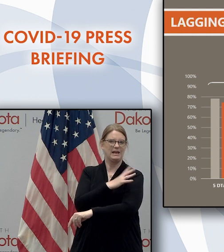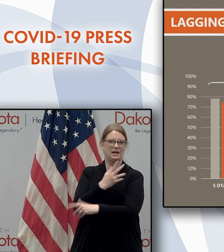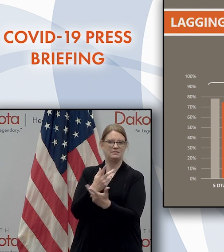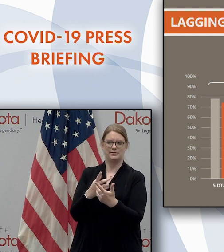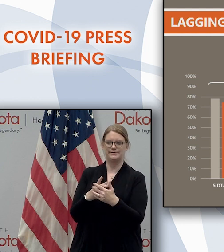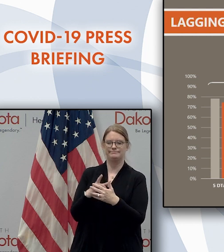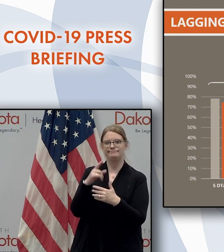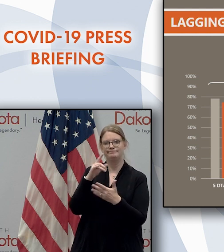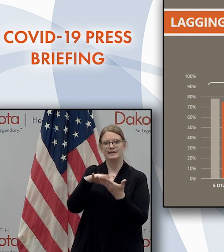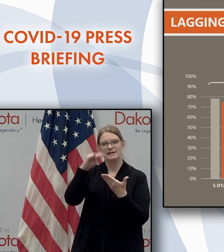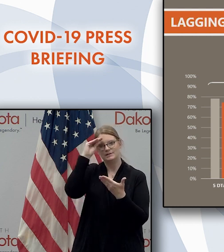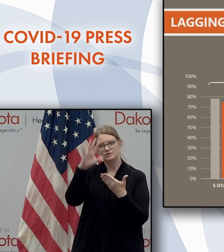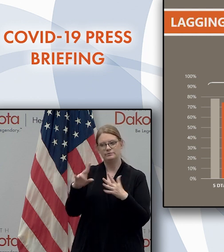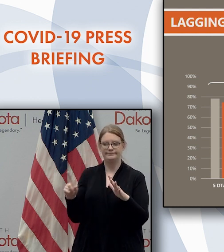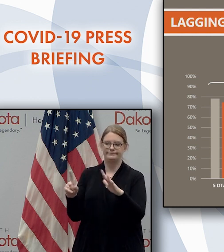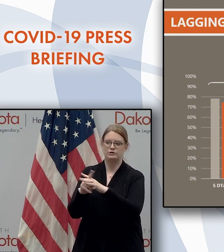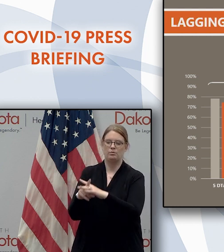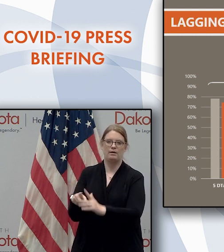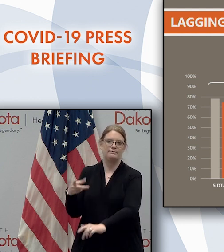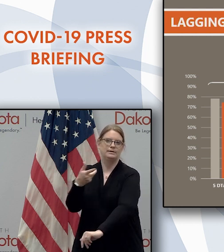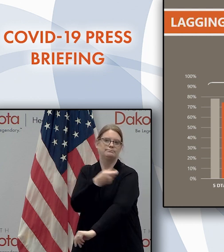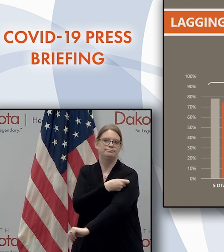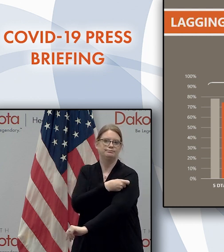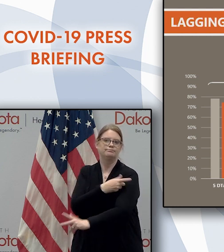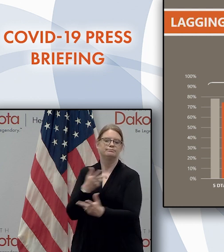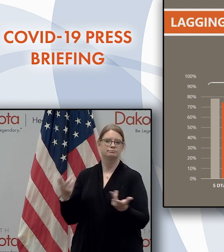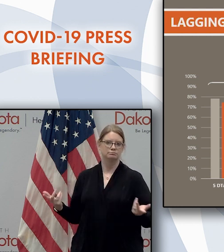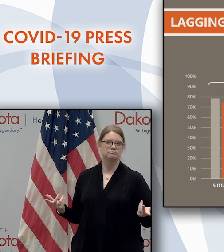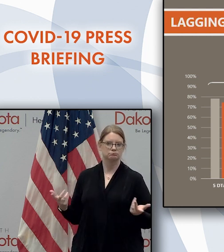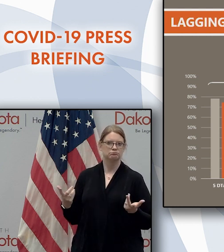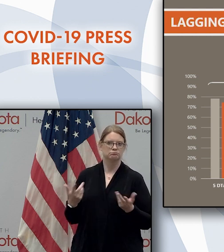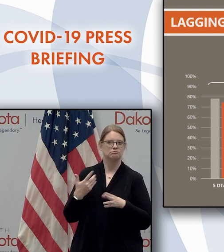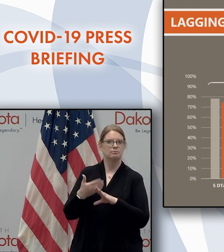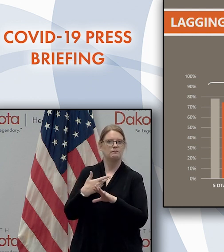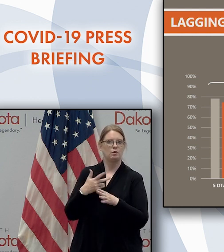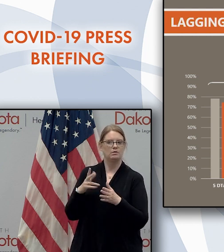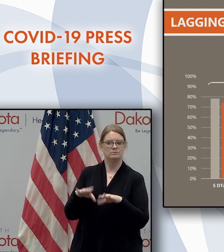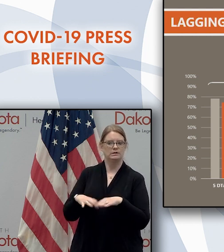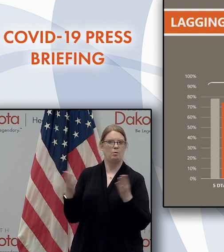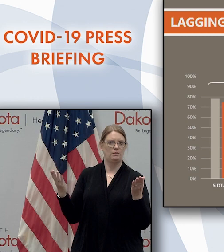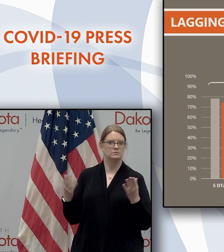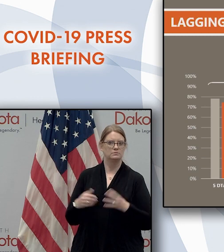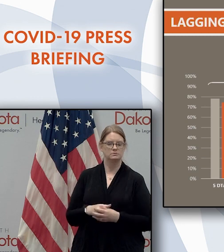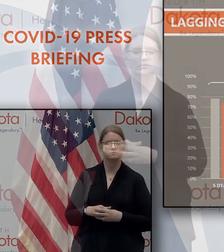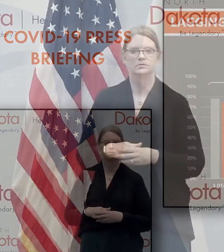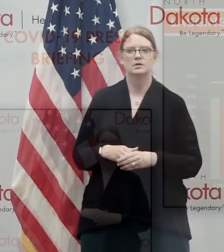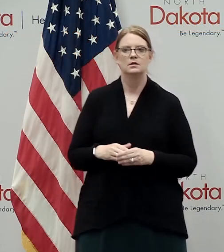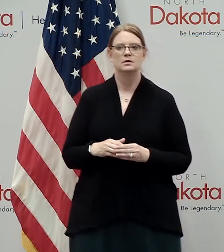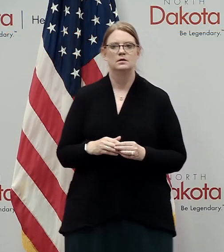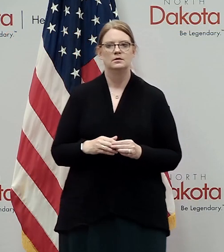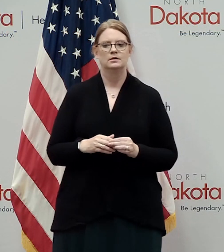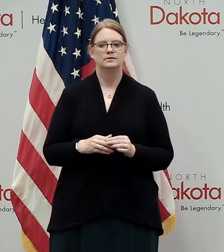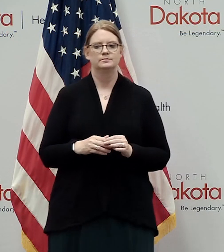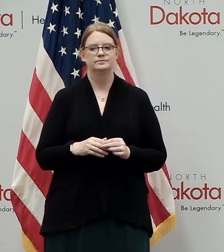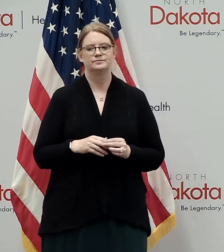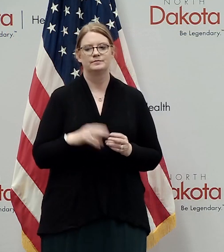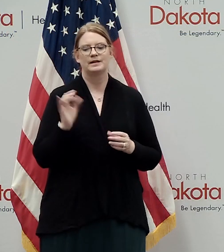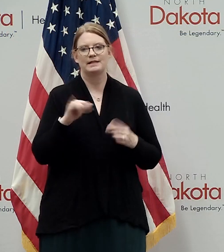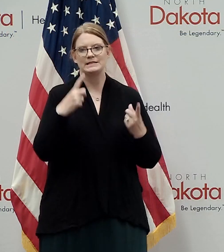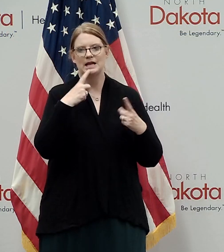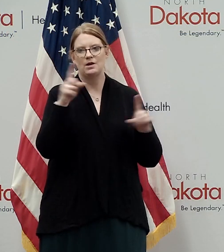easy for students to come to their school and get vaccinated before get back in school. So that's that